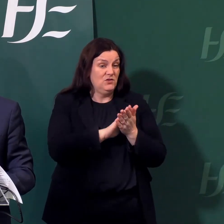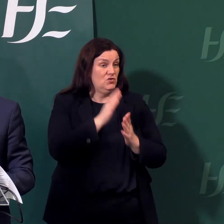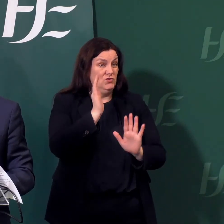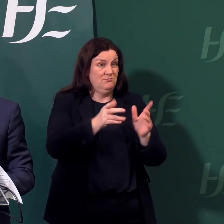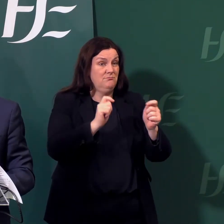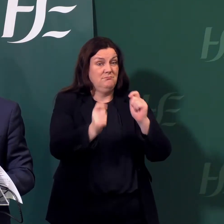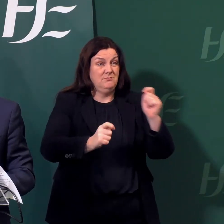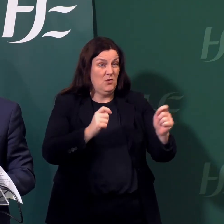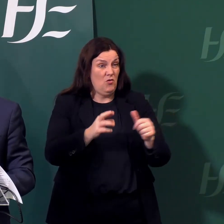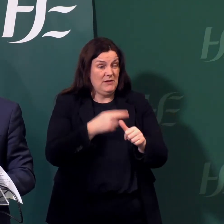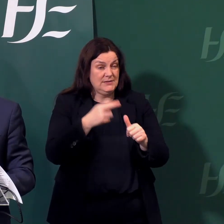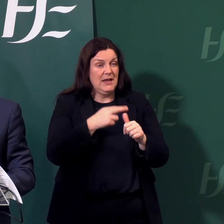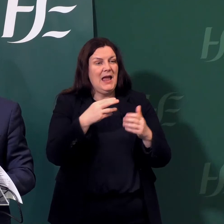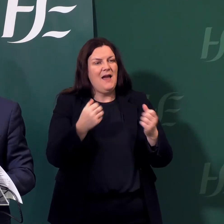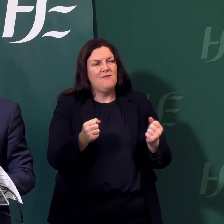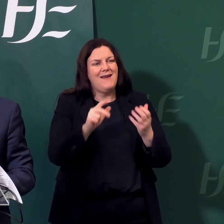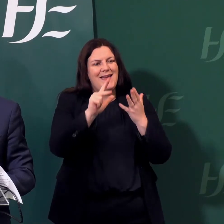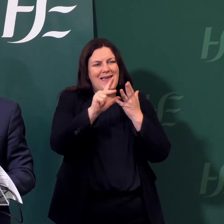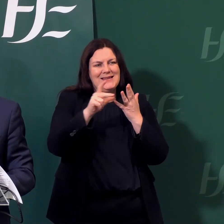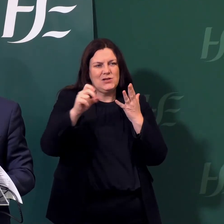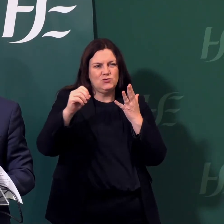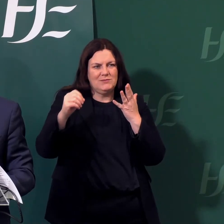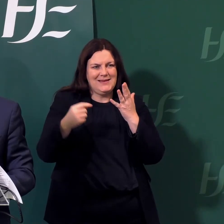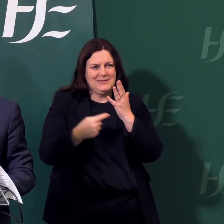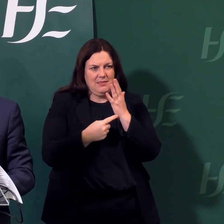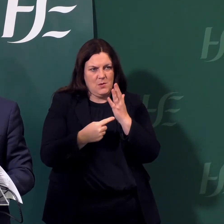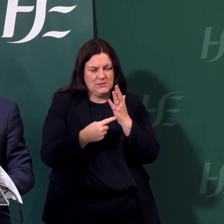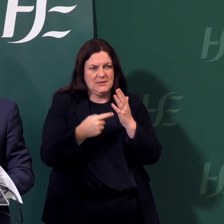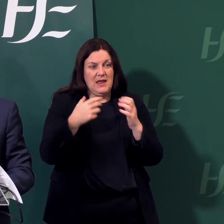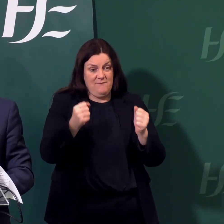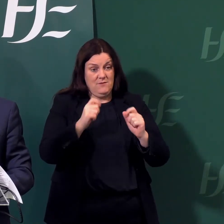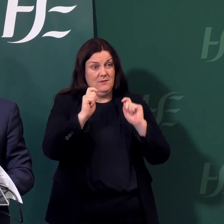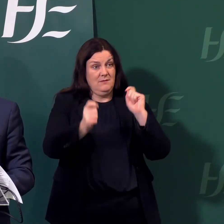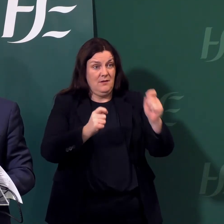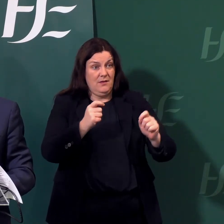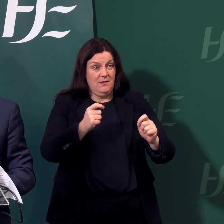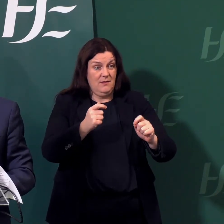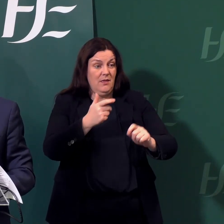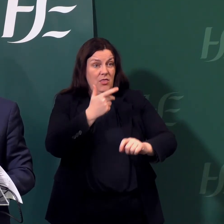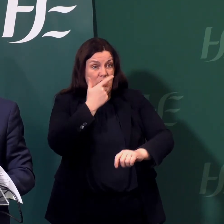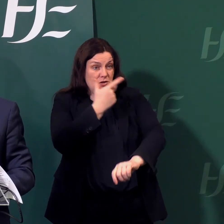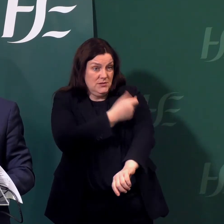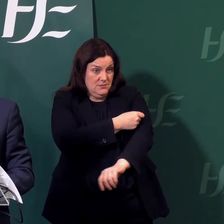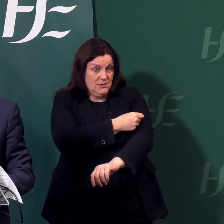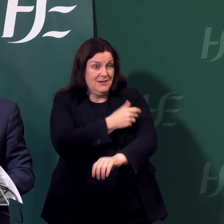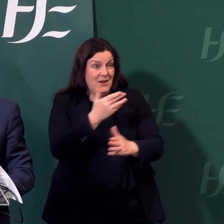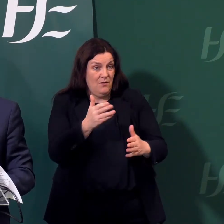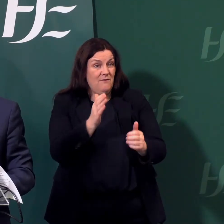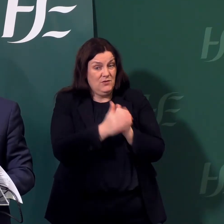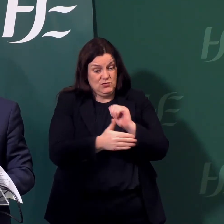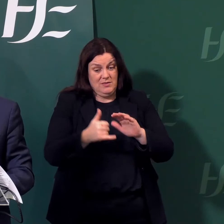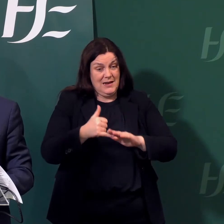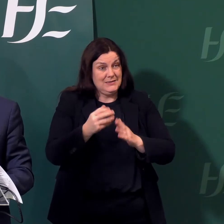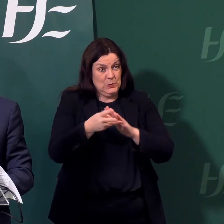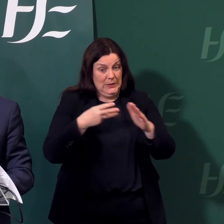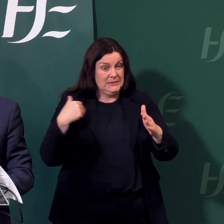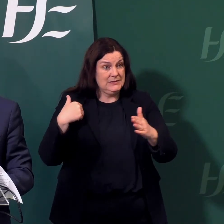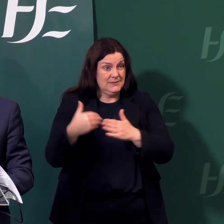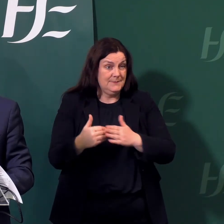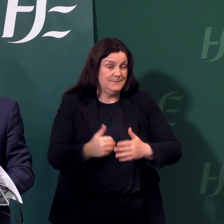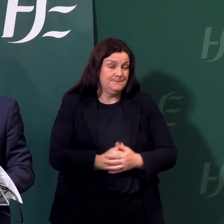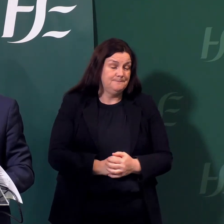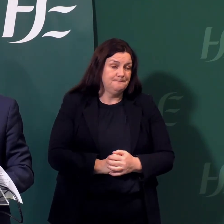evening, there are now 880,000 boosters and third doses administered over the past few weeks.